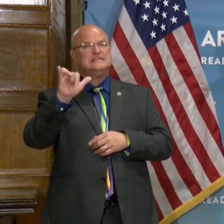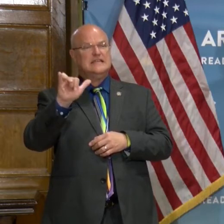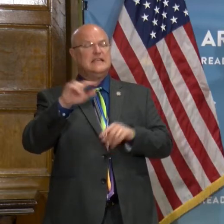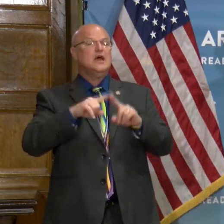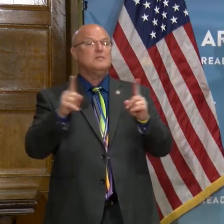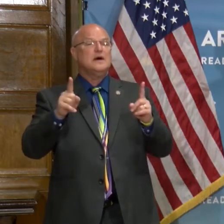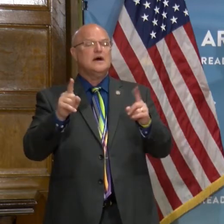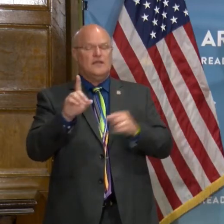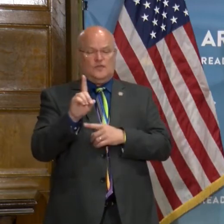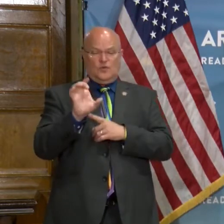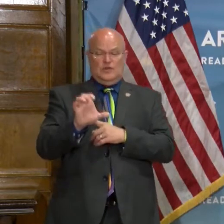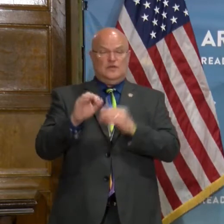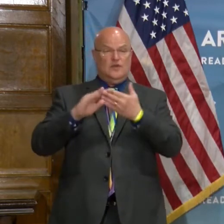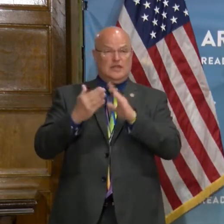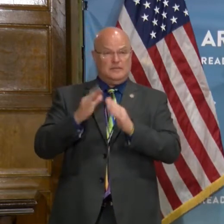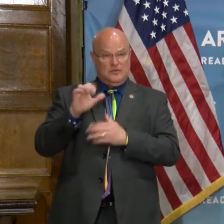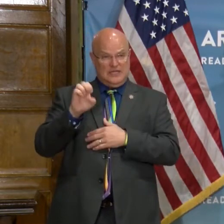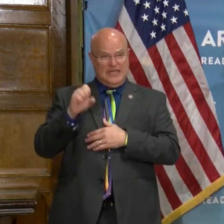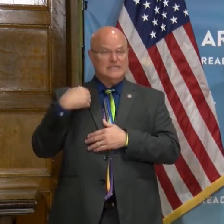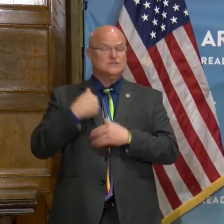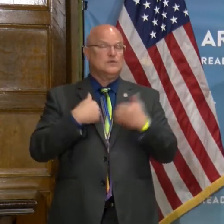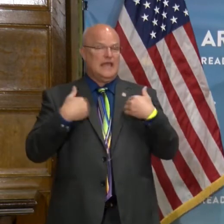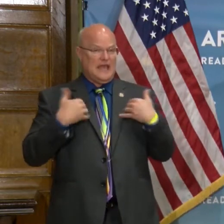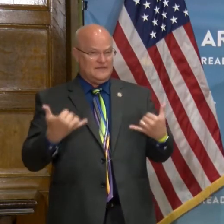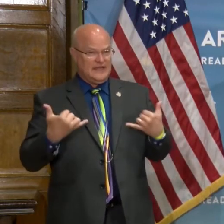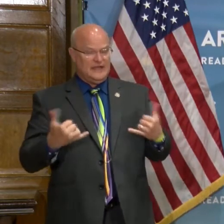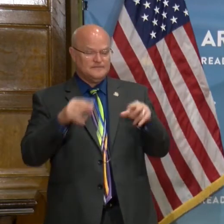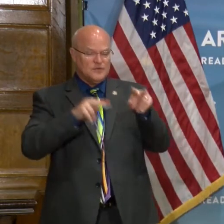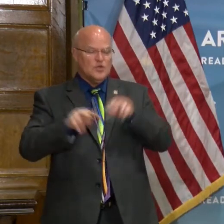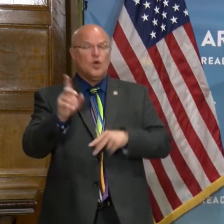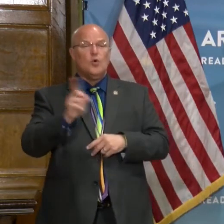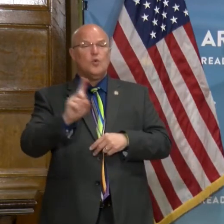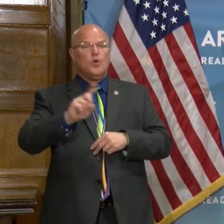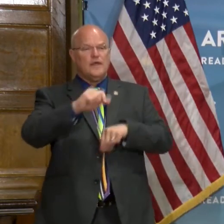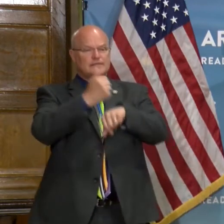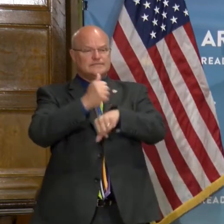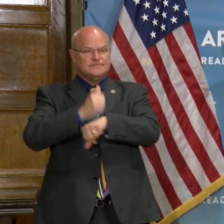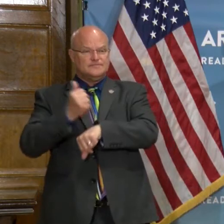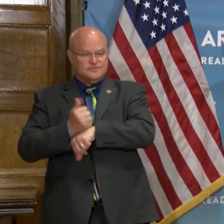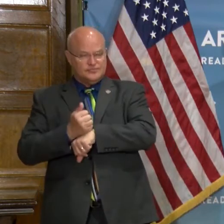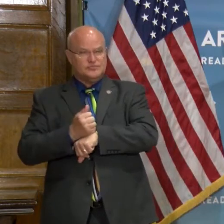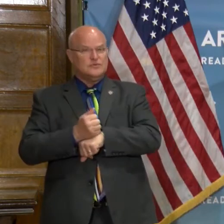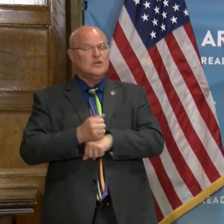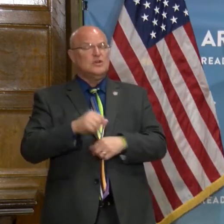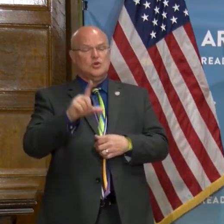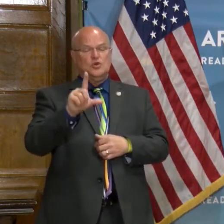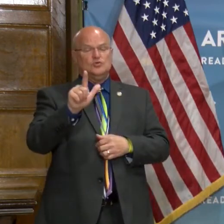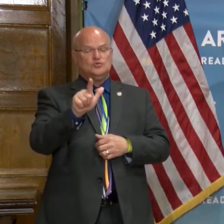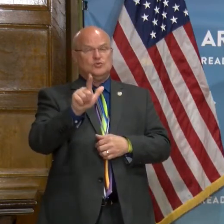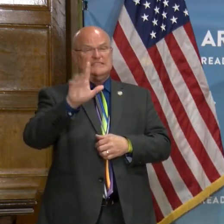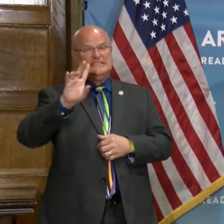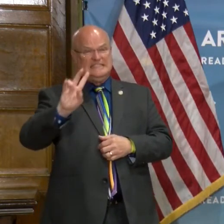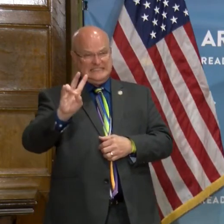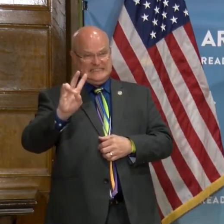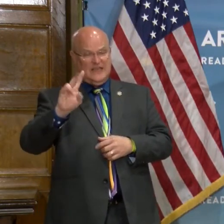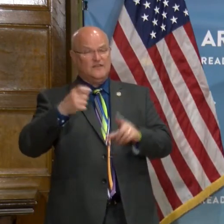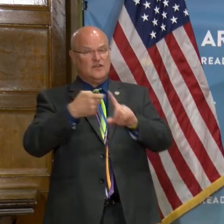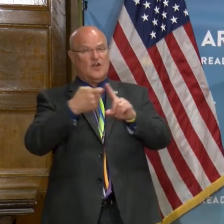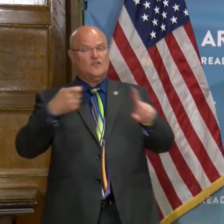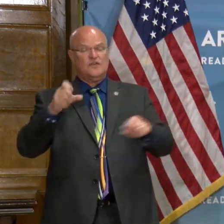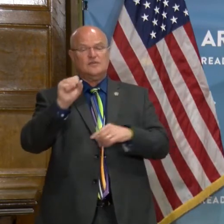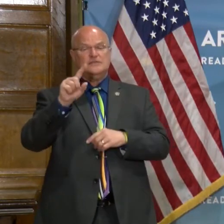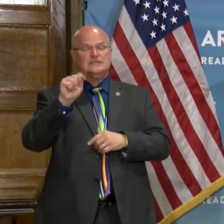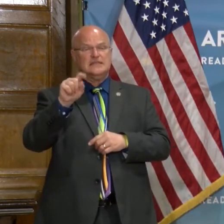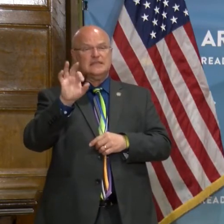come back to the 100 community cases that we have, and looking at where those are coming from. At least 27 of them are from